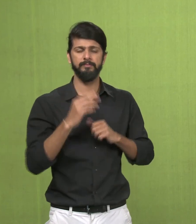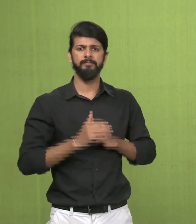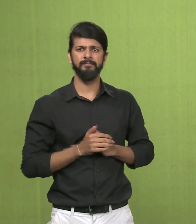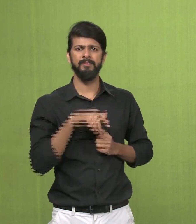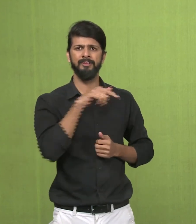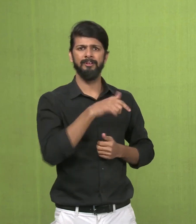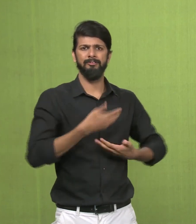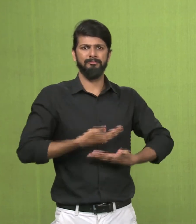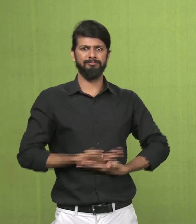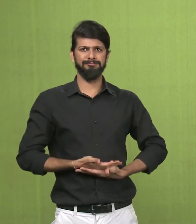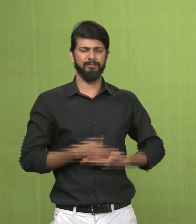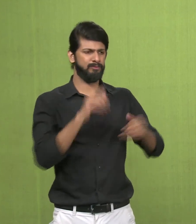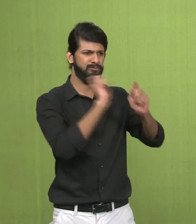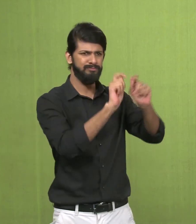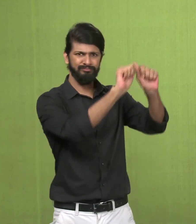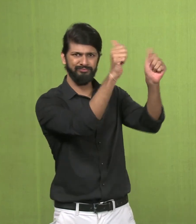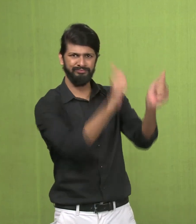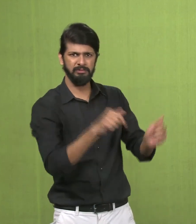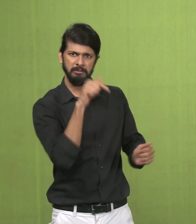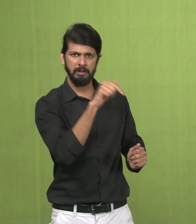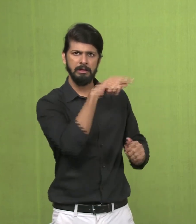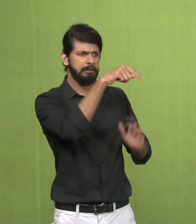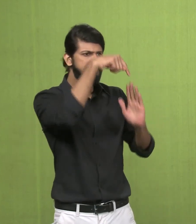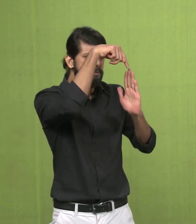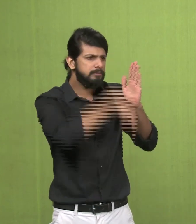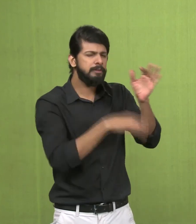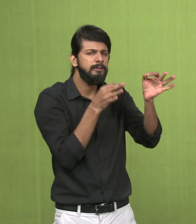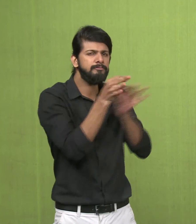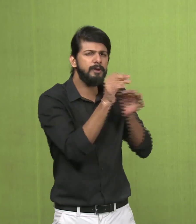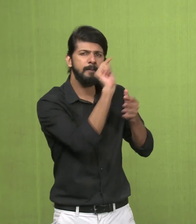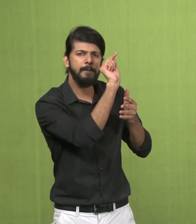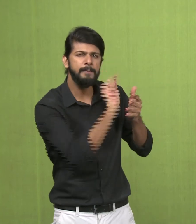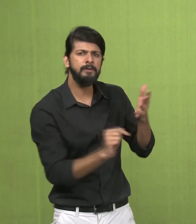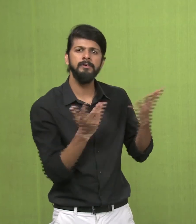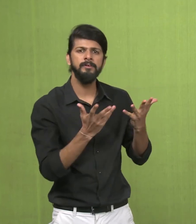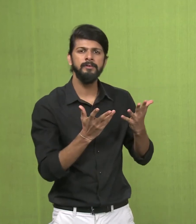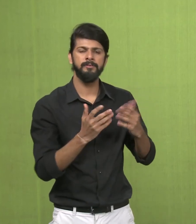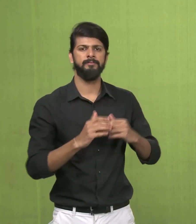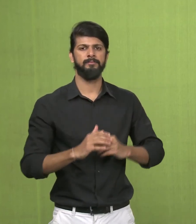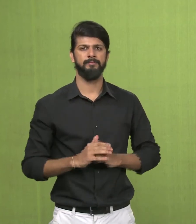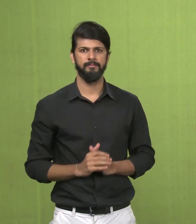Question number 2. Describe in brief the characteristics of Jain